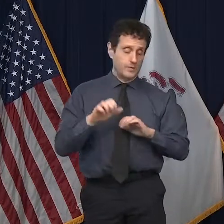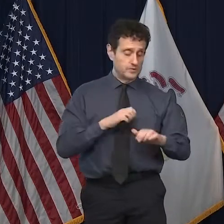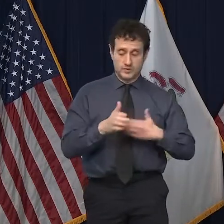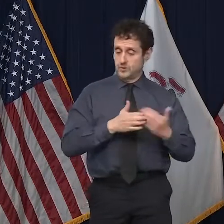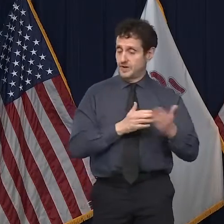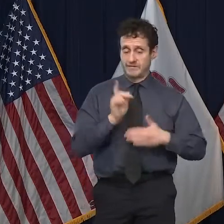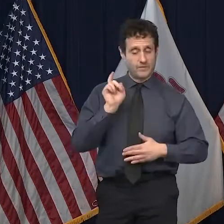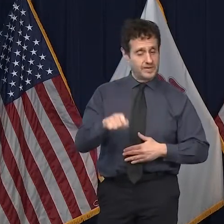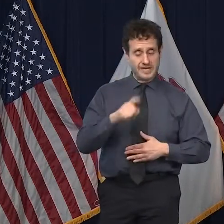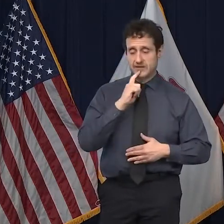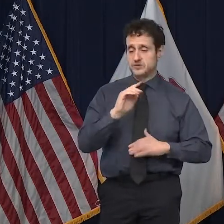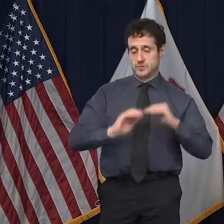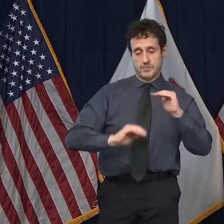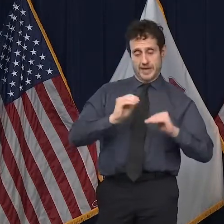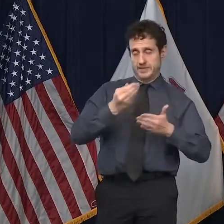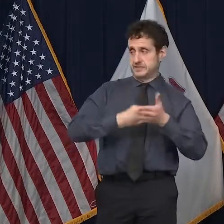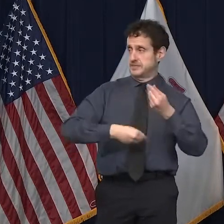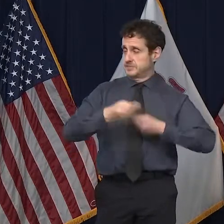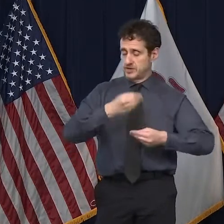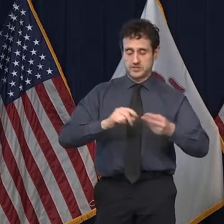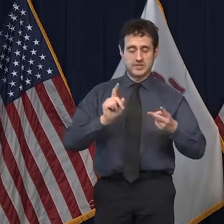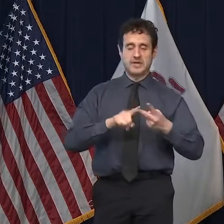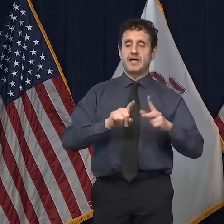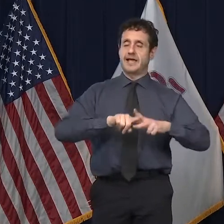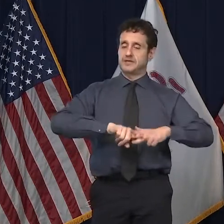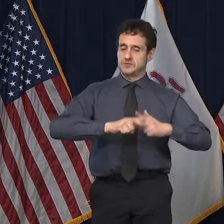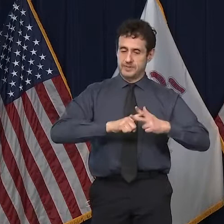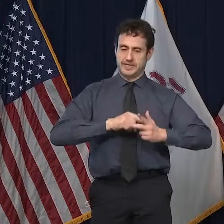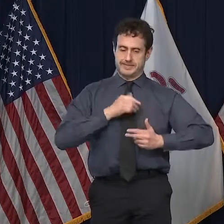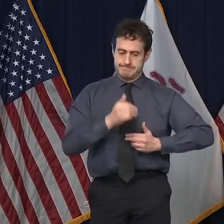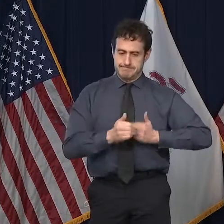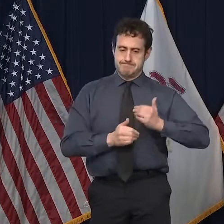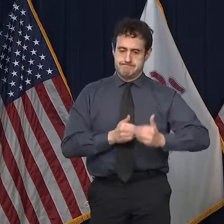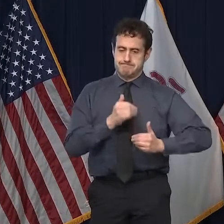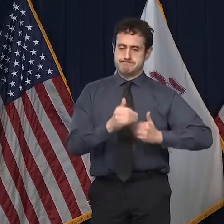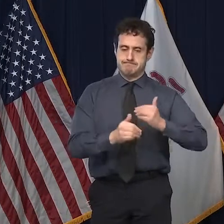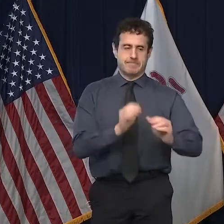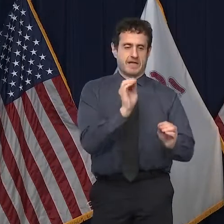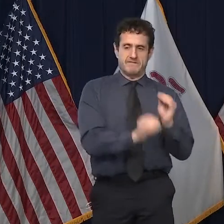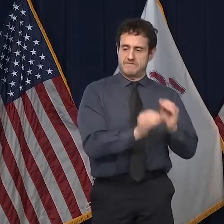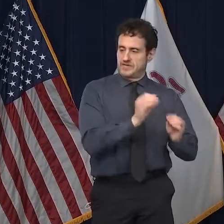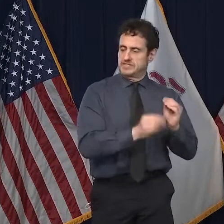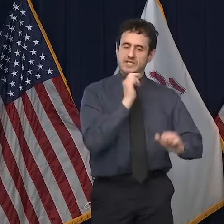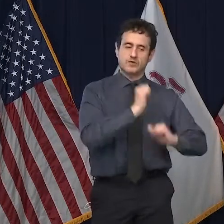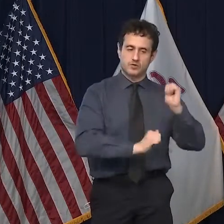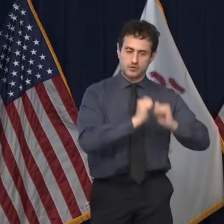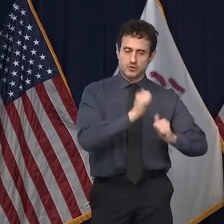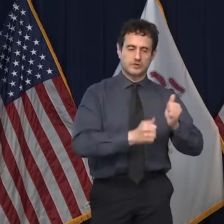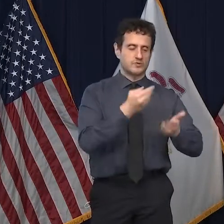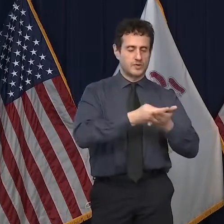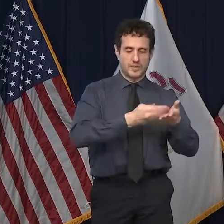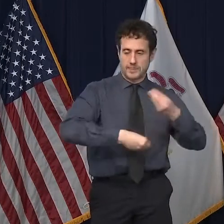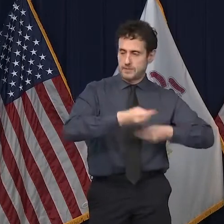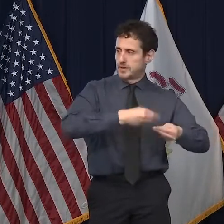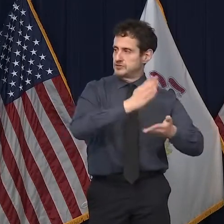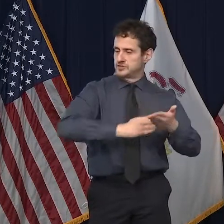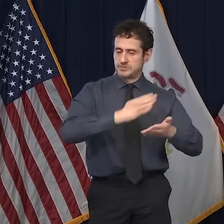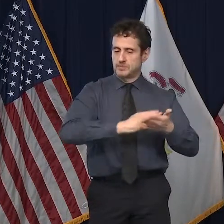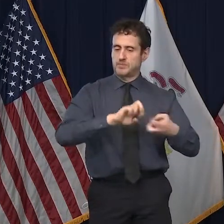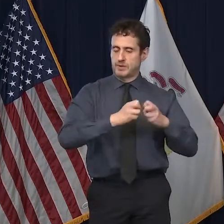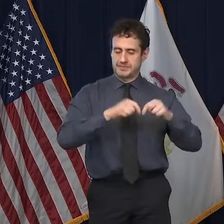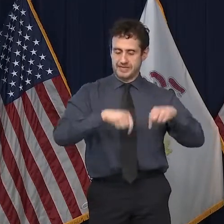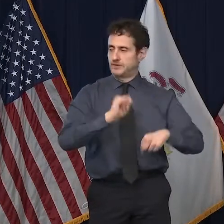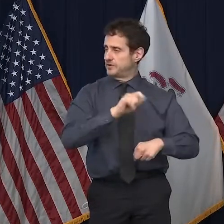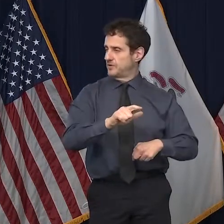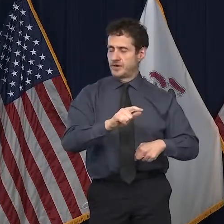balance our budget and to begin the journey here of fixing the structural problems of the state. I won't